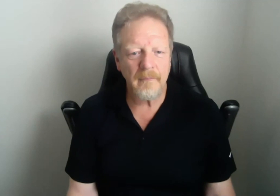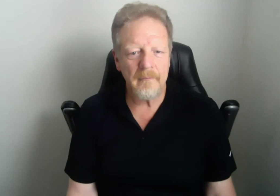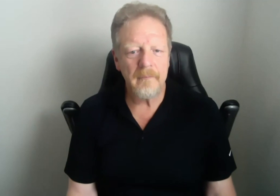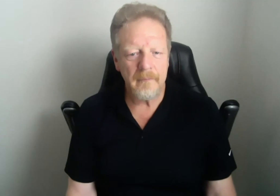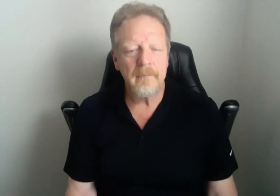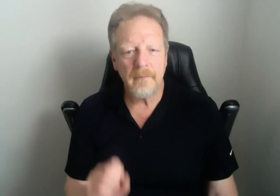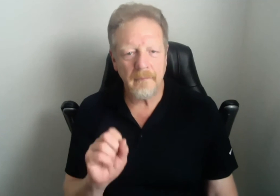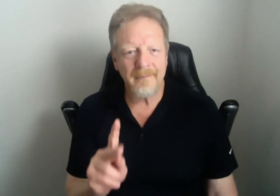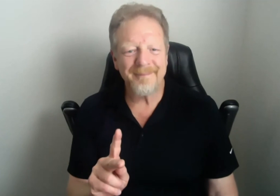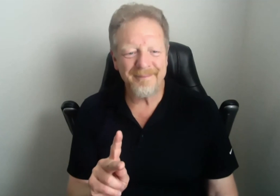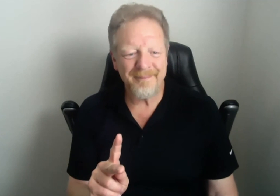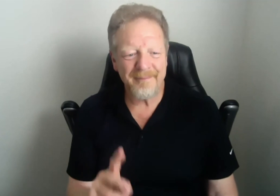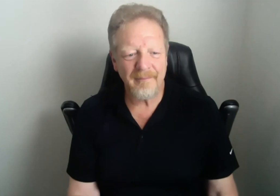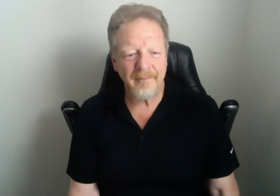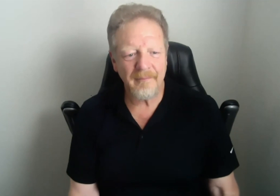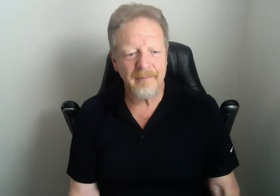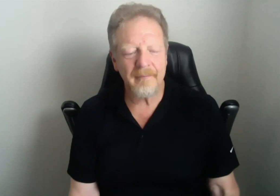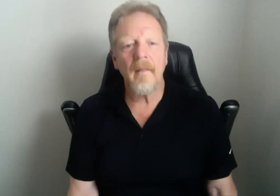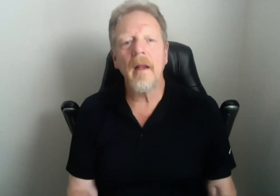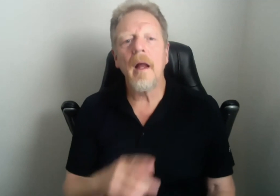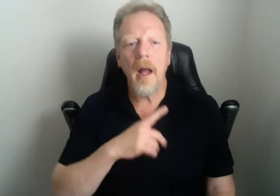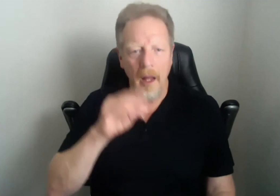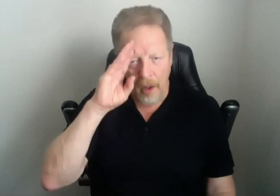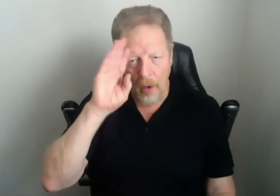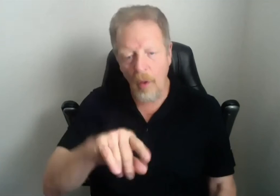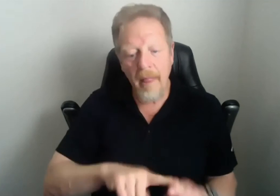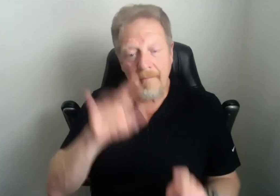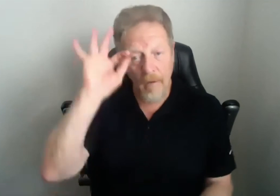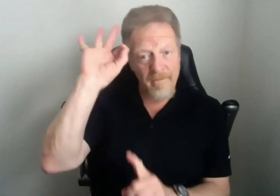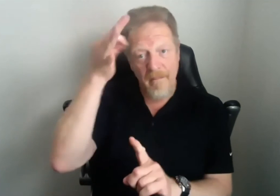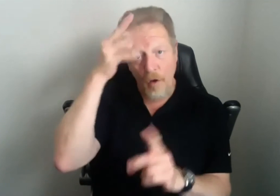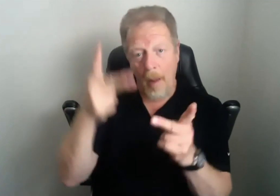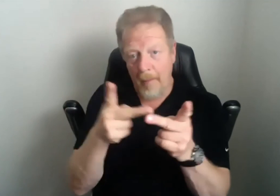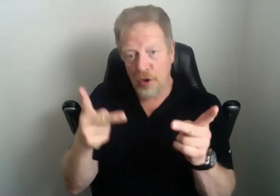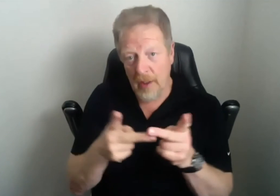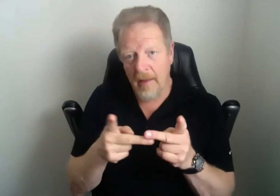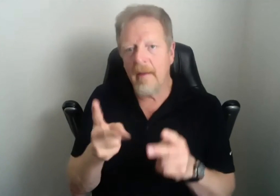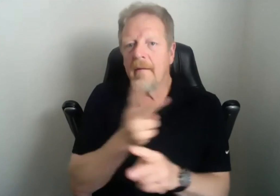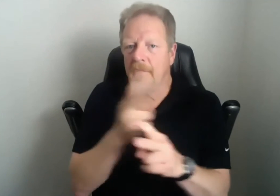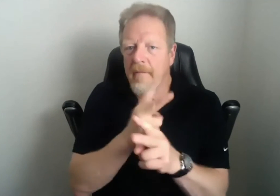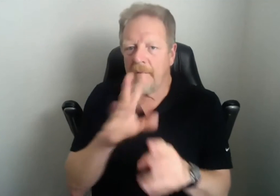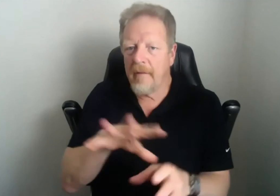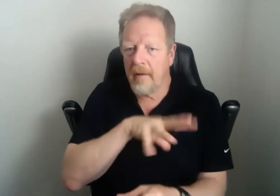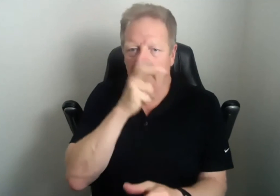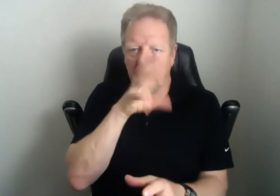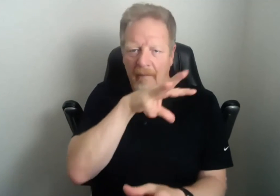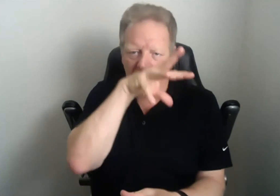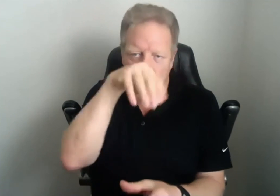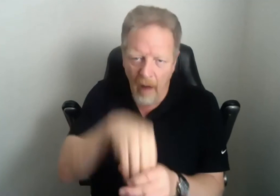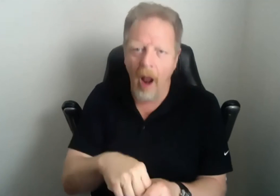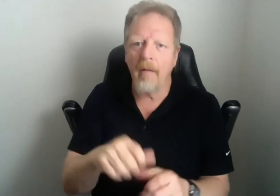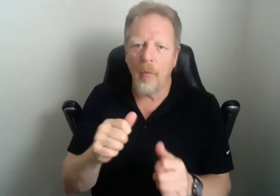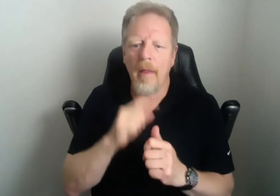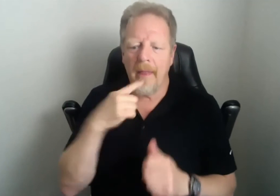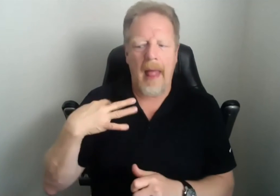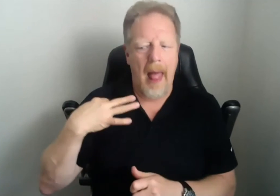There we go. I do know for federal positions, they're very involved with the